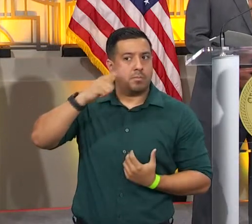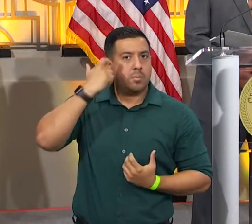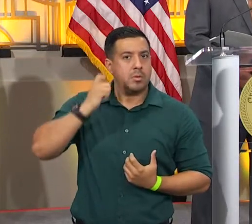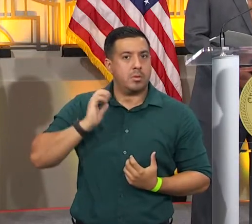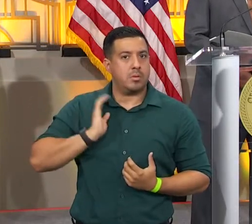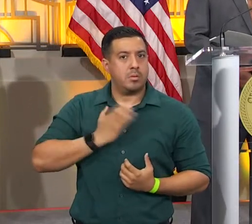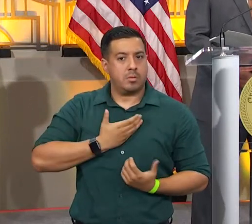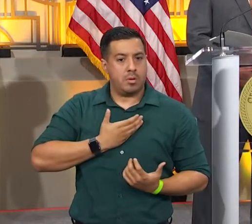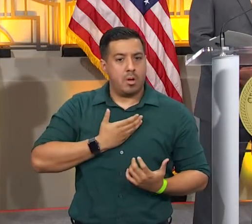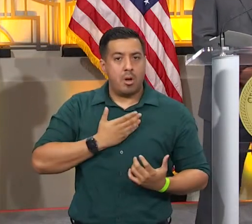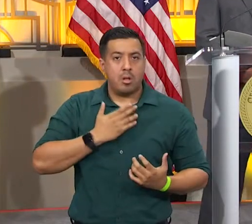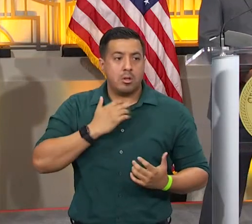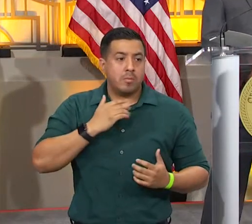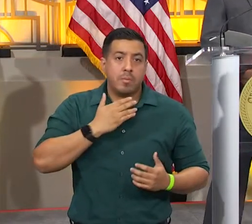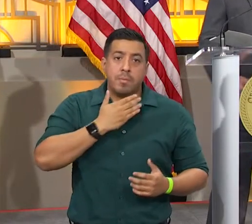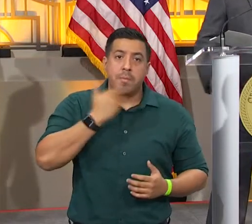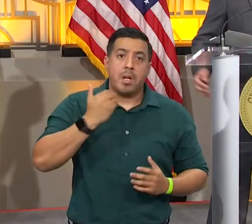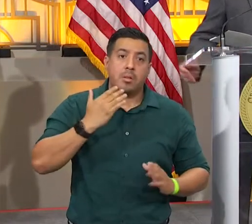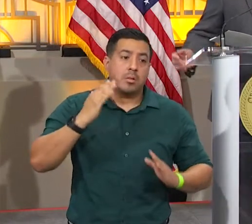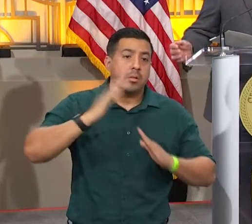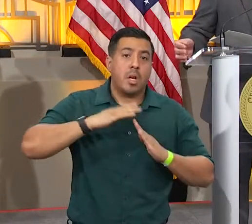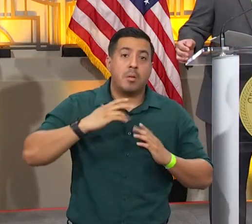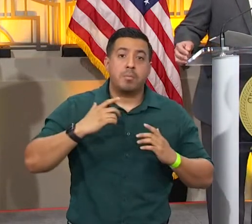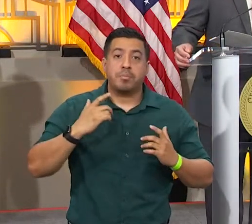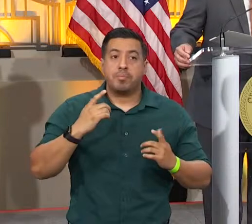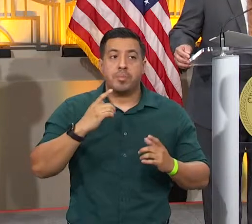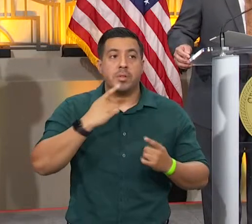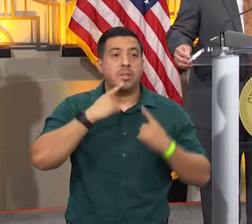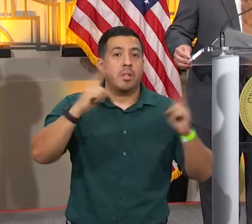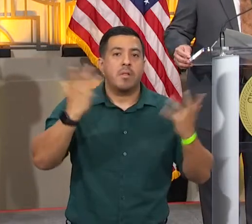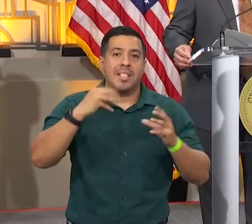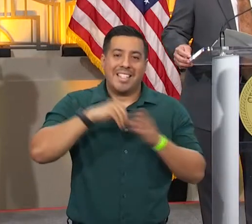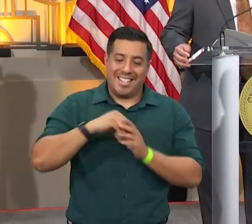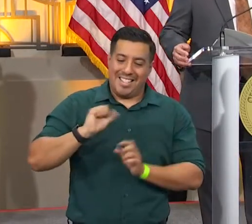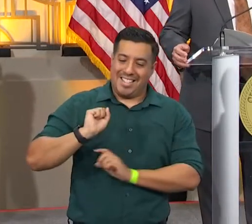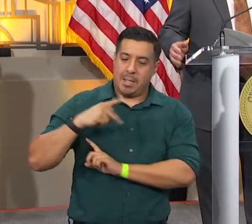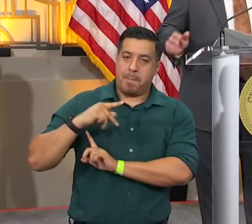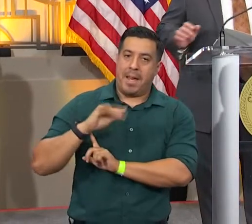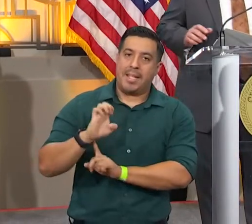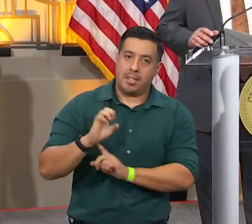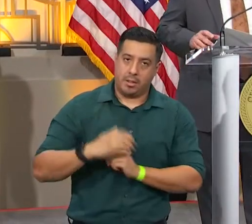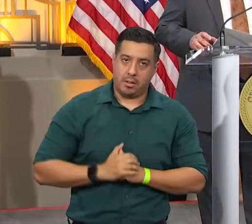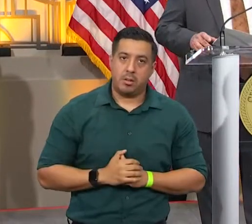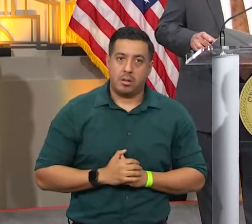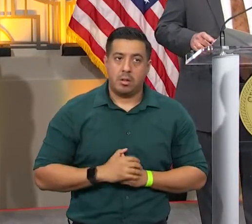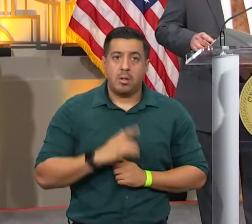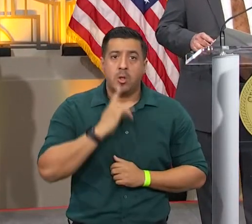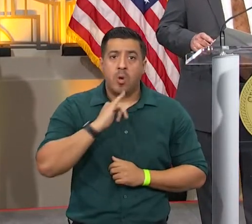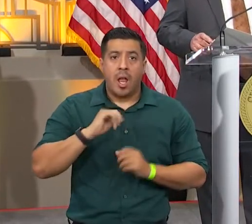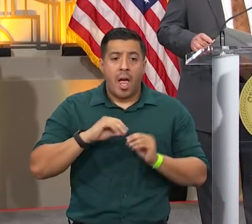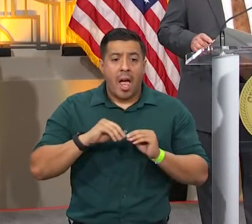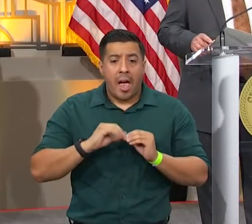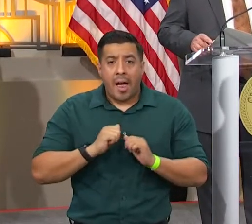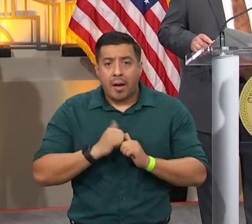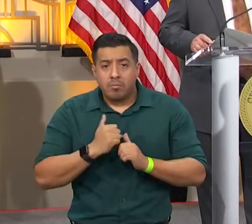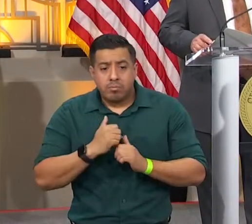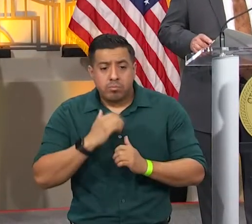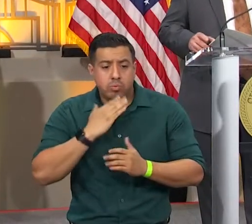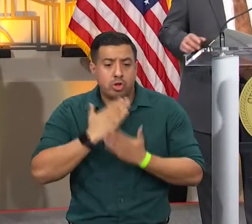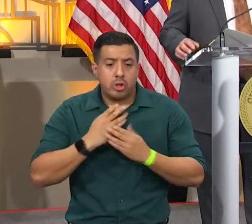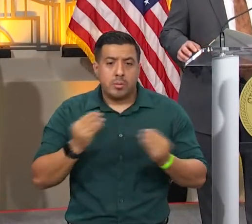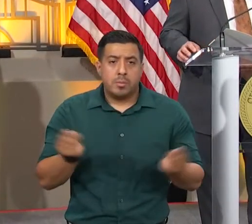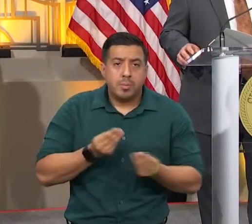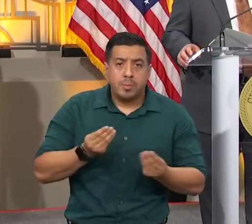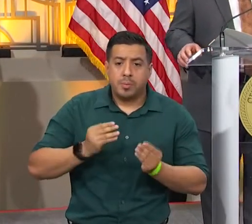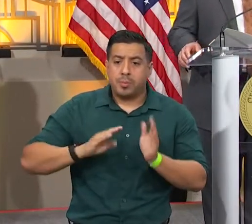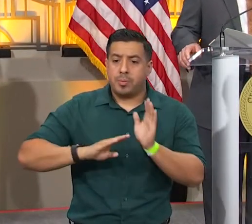that humanity's next great achievement will be in space. Our vision is about facilitating breakthroughs and perspectives